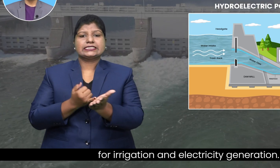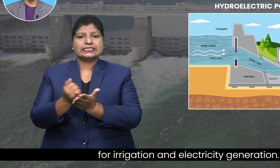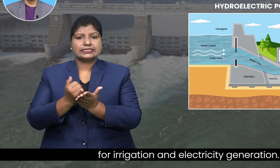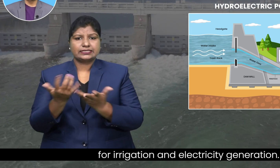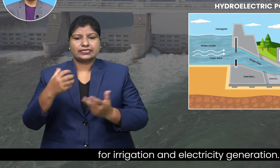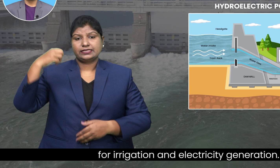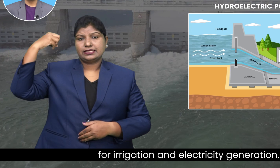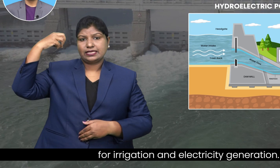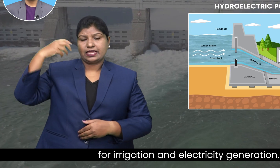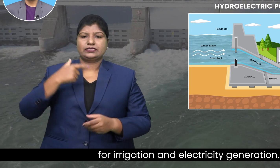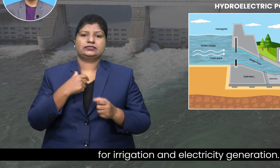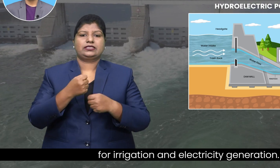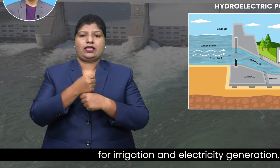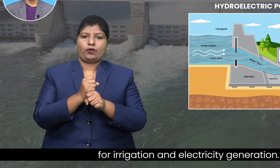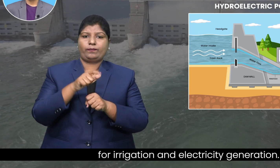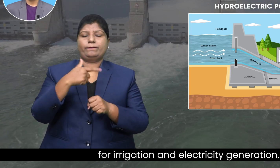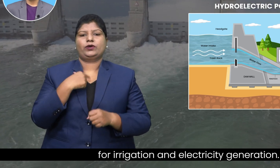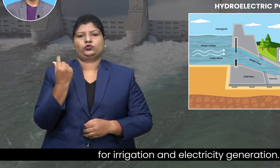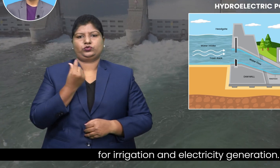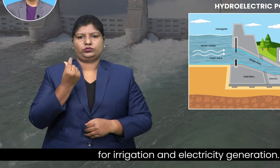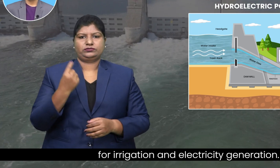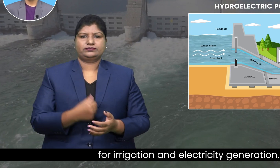electricity generation.